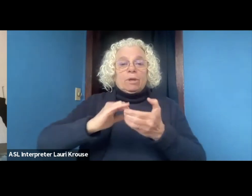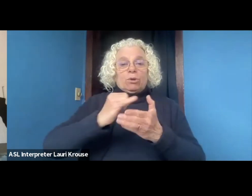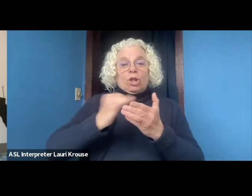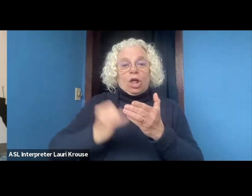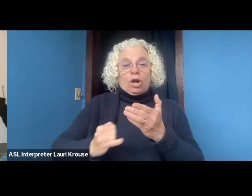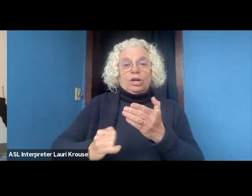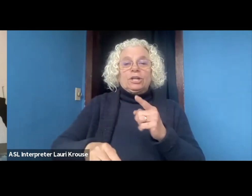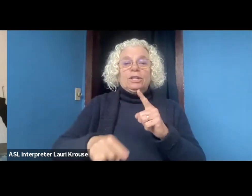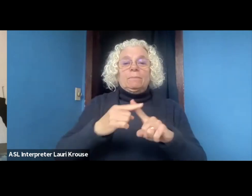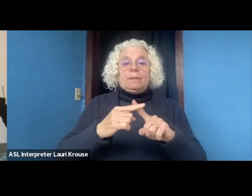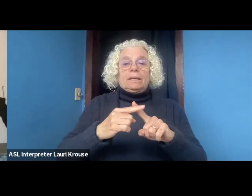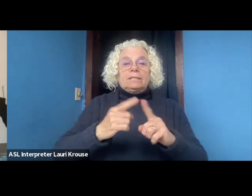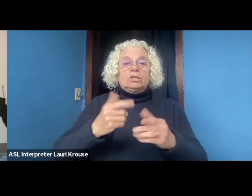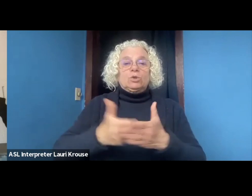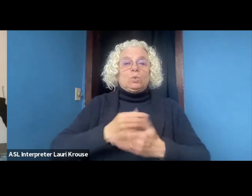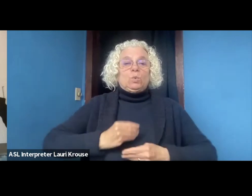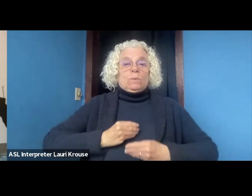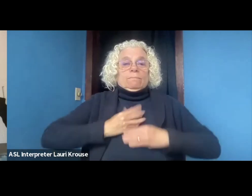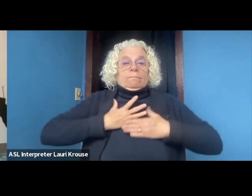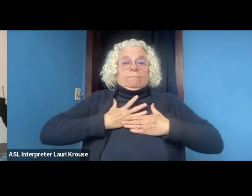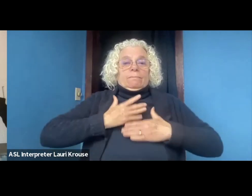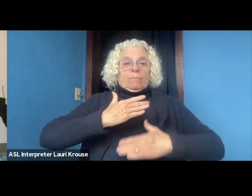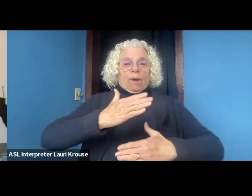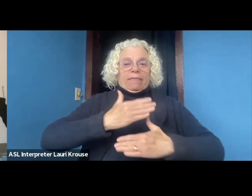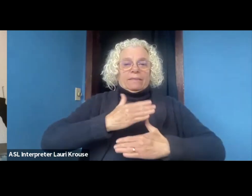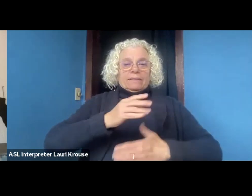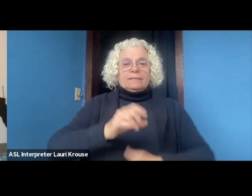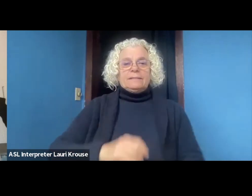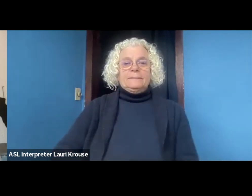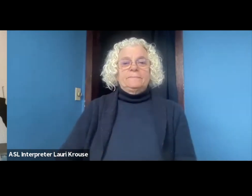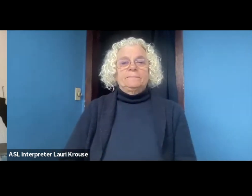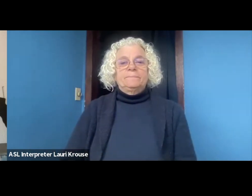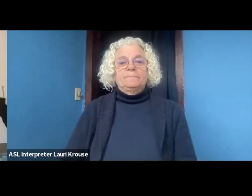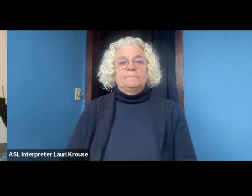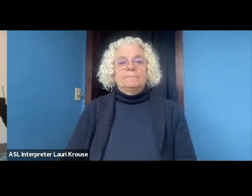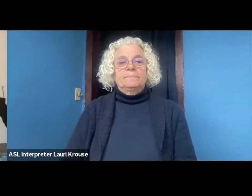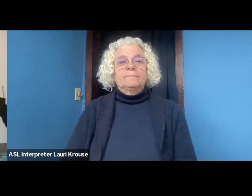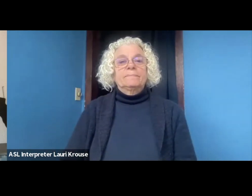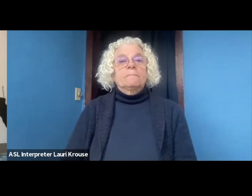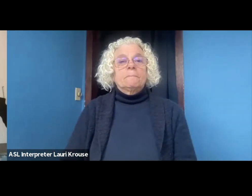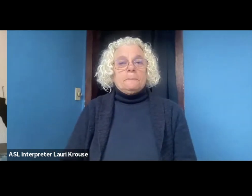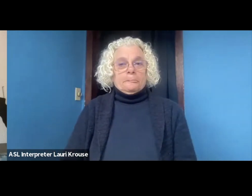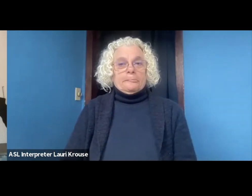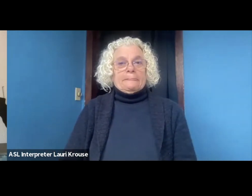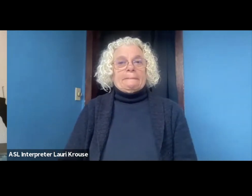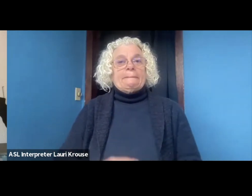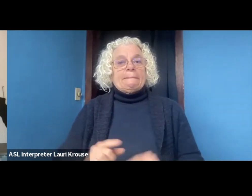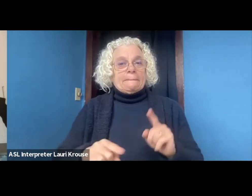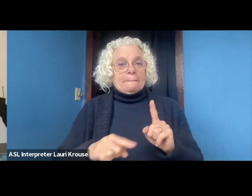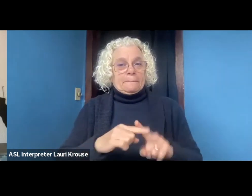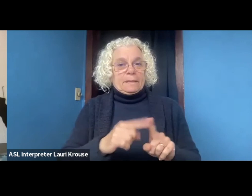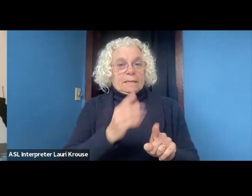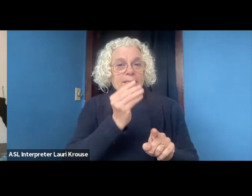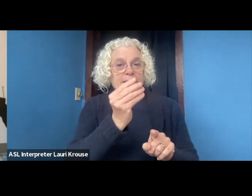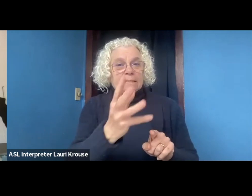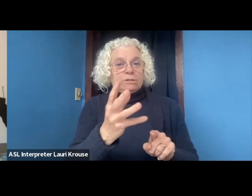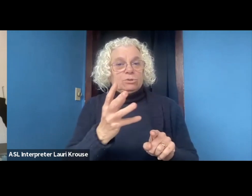4 o'clock for that session. I also want to share with everyone on the call that we are hosting